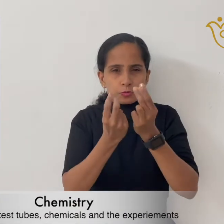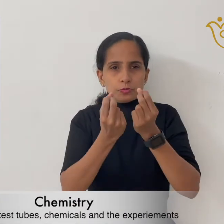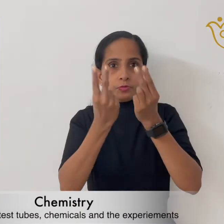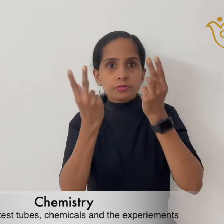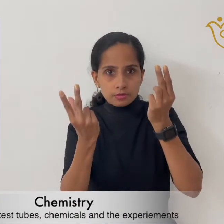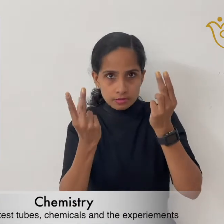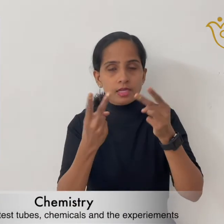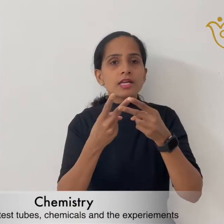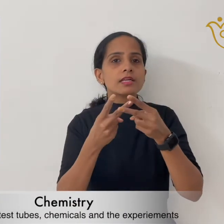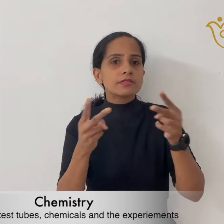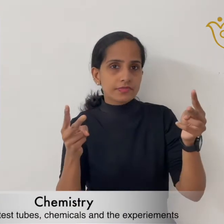chemistry,